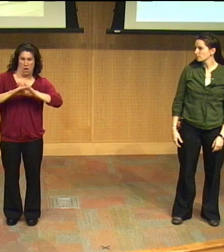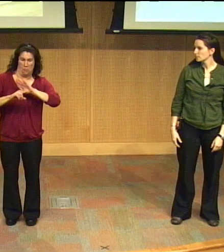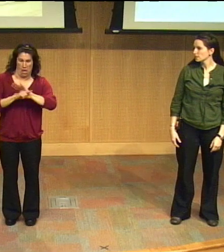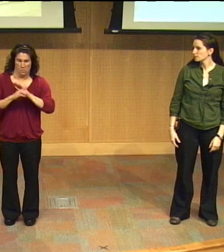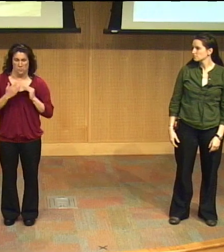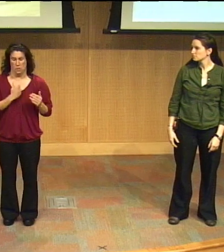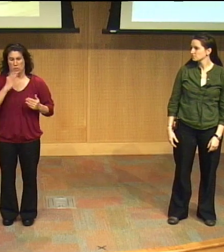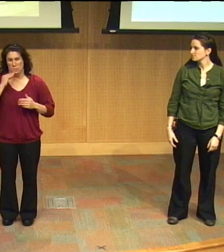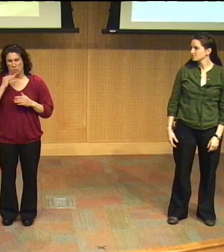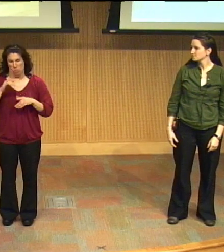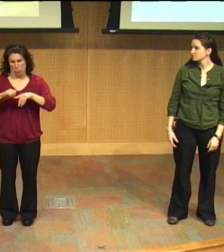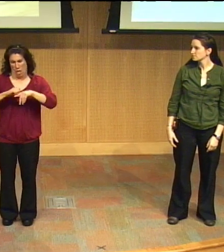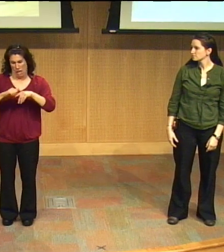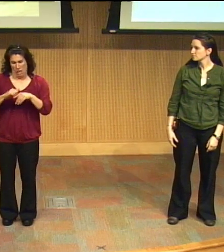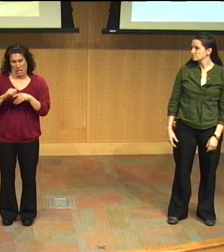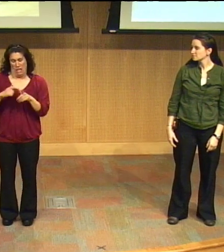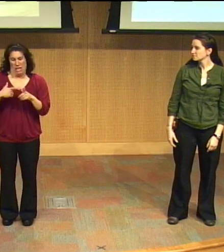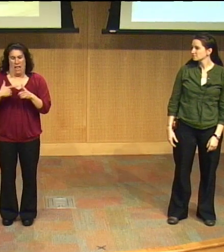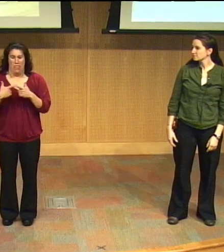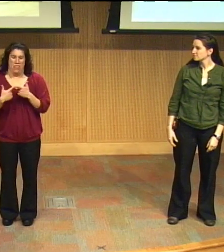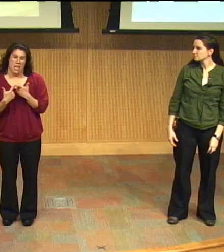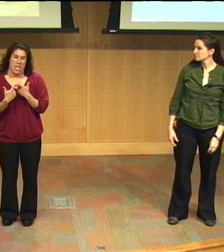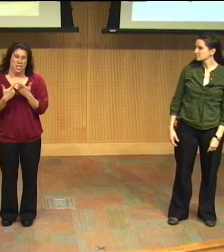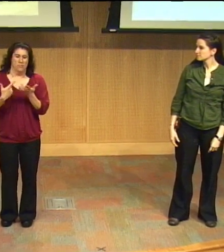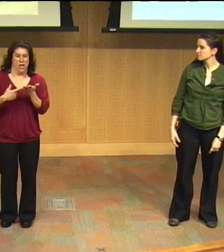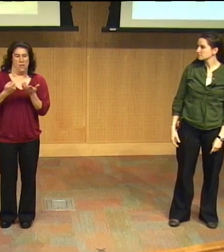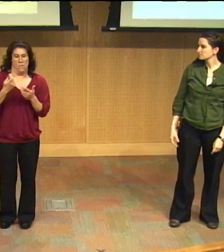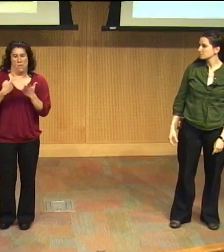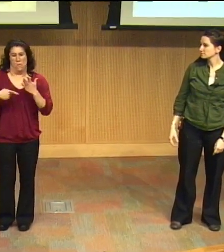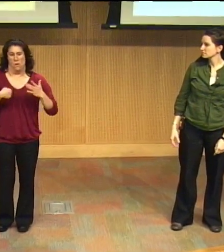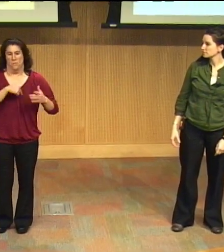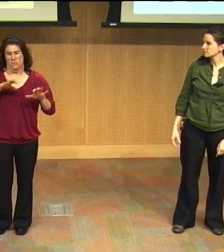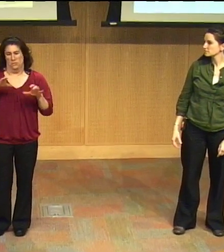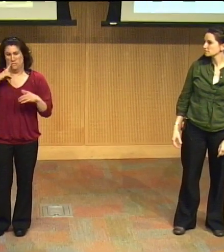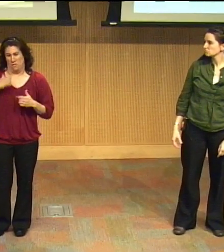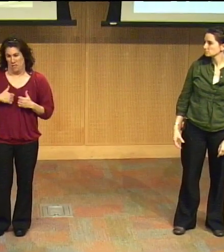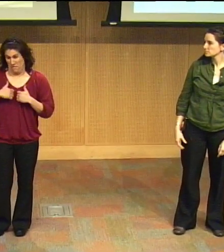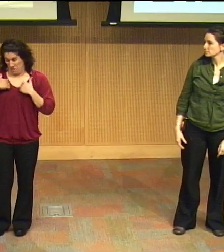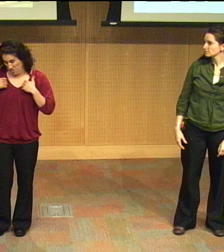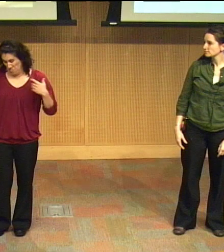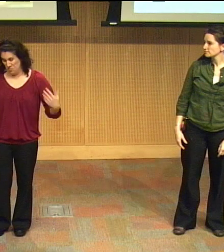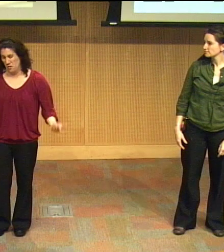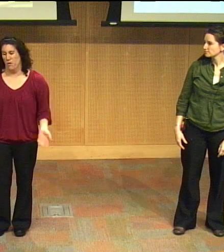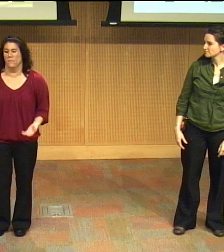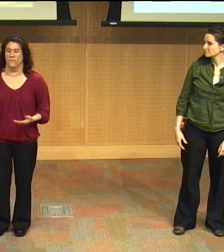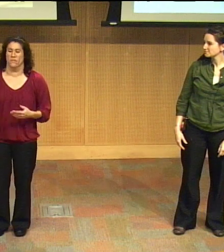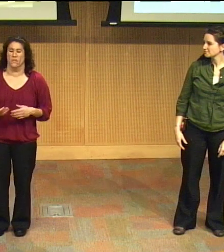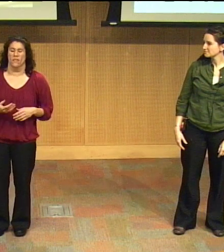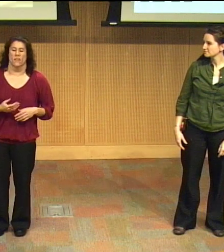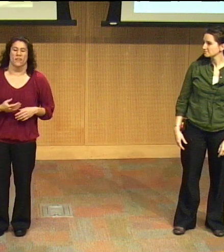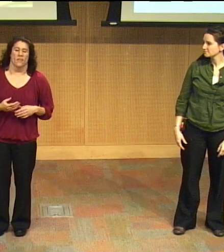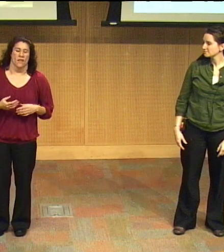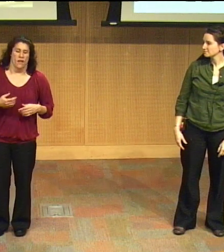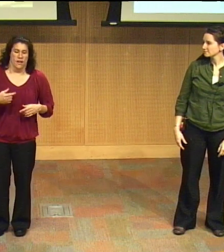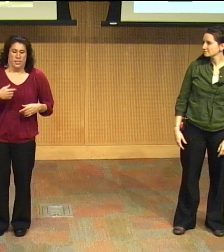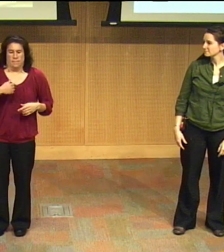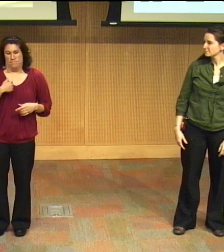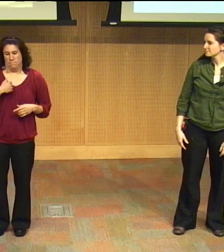Well, I'll tell you a little bit about who I am and my background and training, and then we'll each talk a little bit about what our daily experiences are